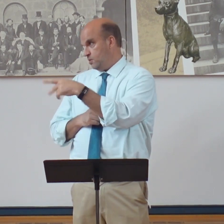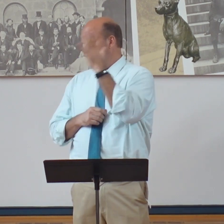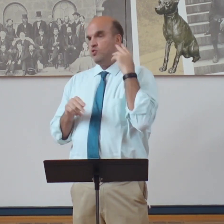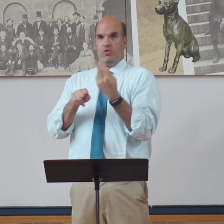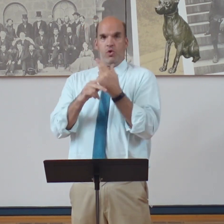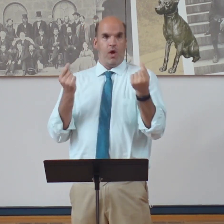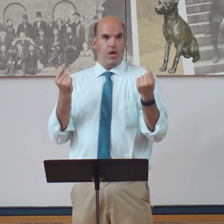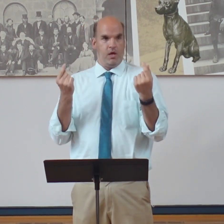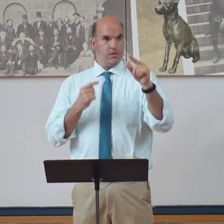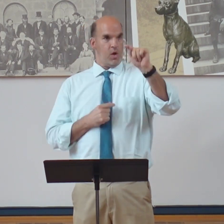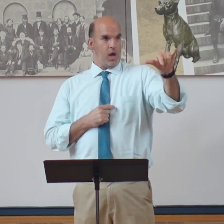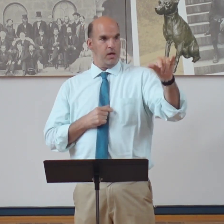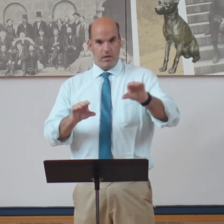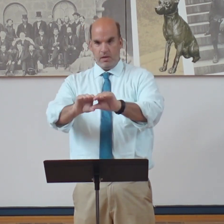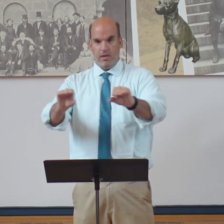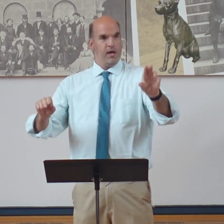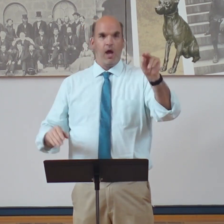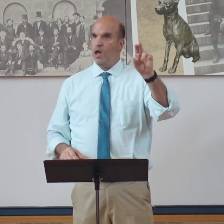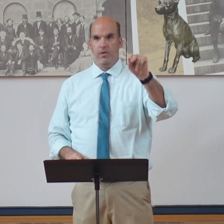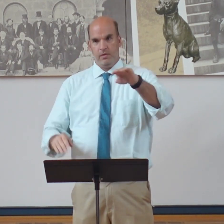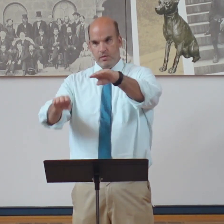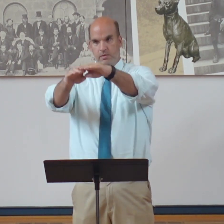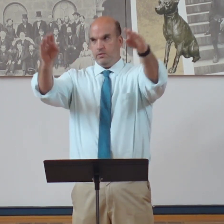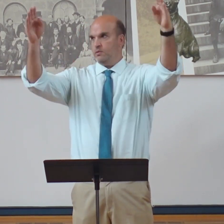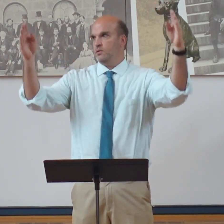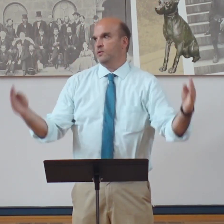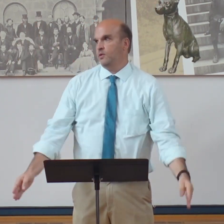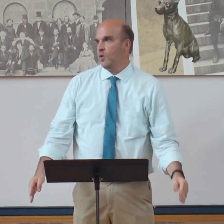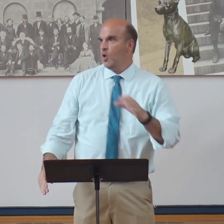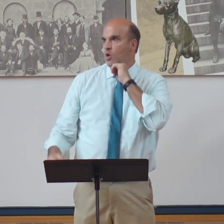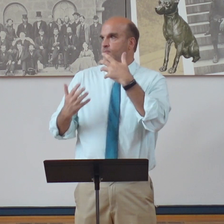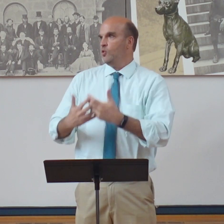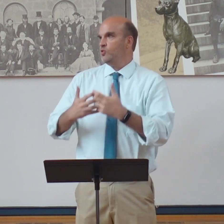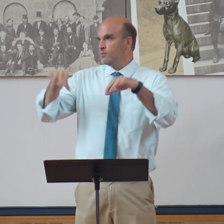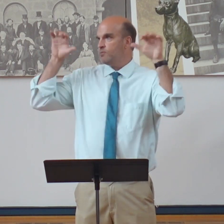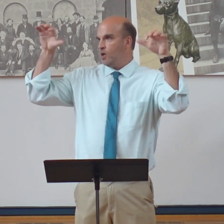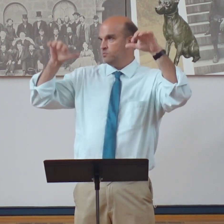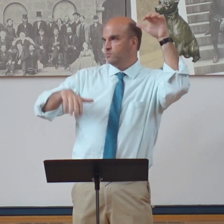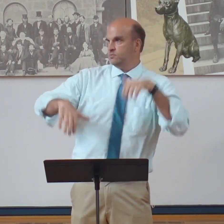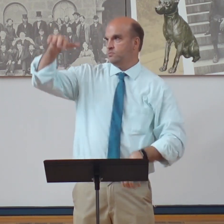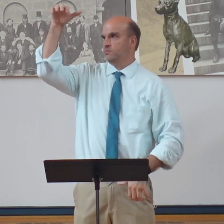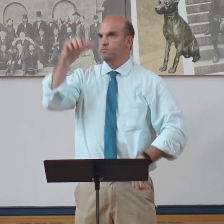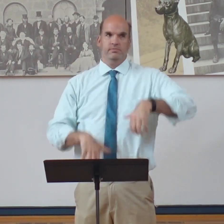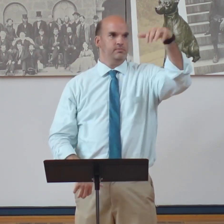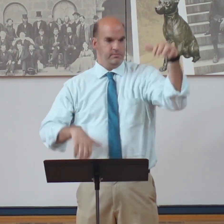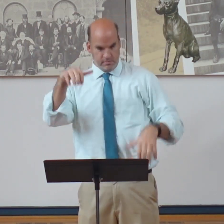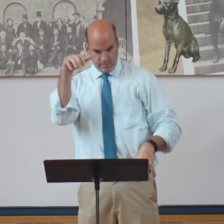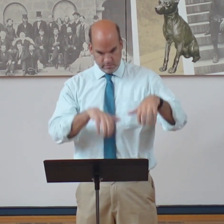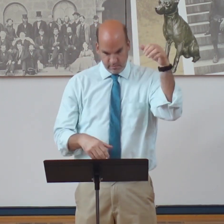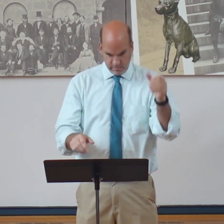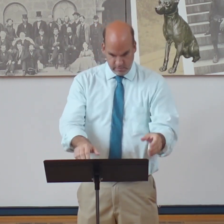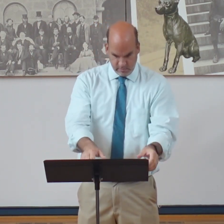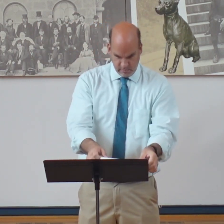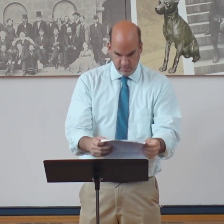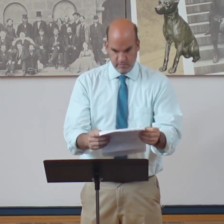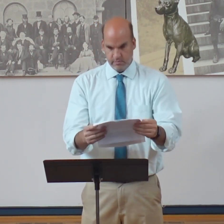not have video phones, and we would use the TTY. We had that big old school TTY machine that some of you may